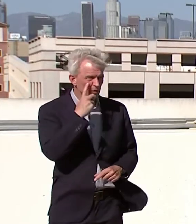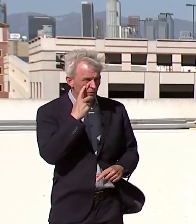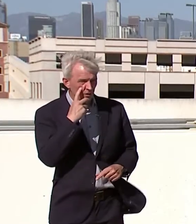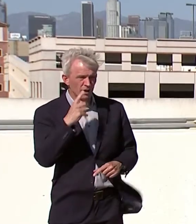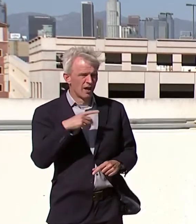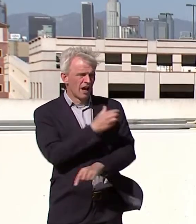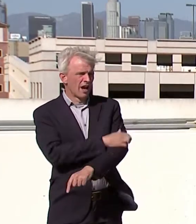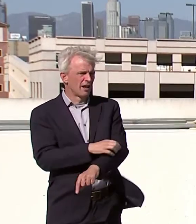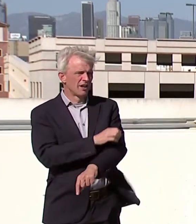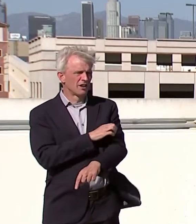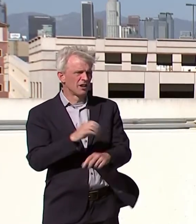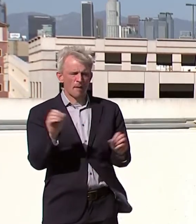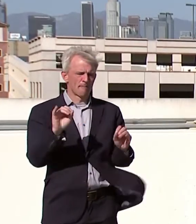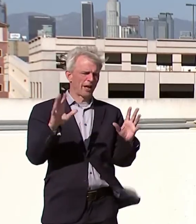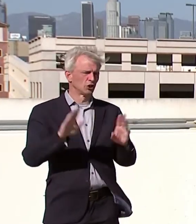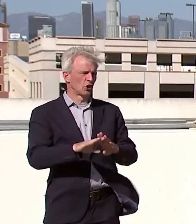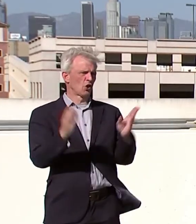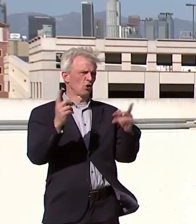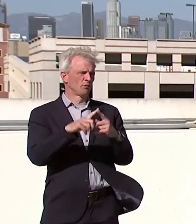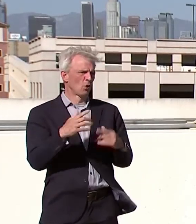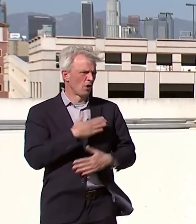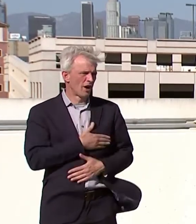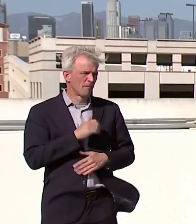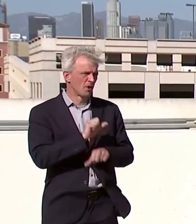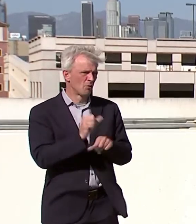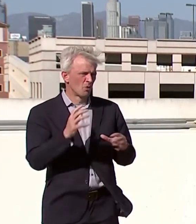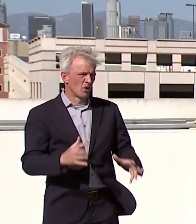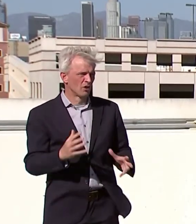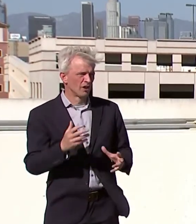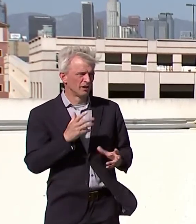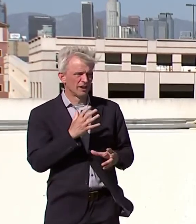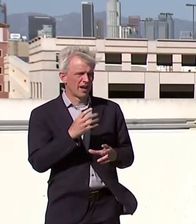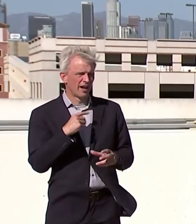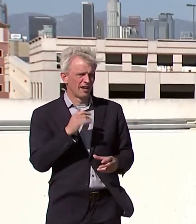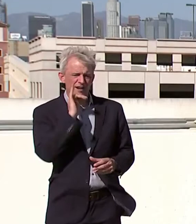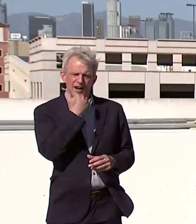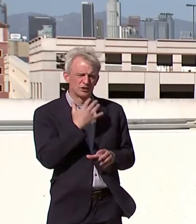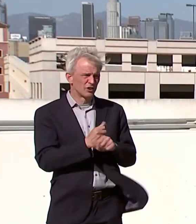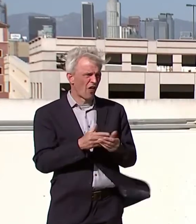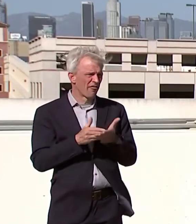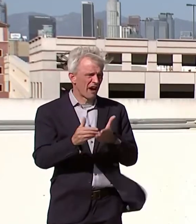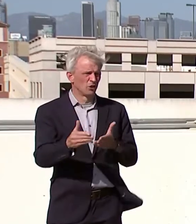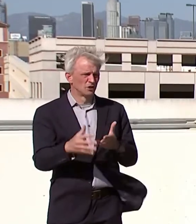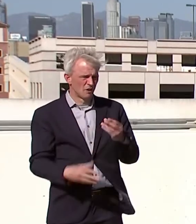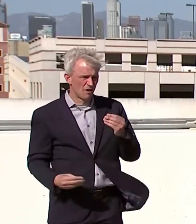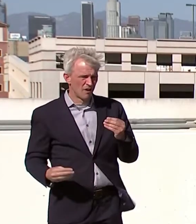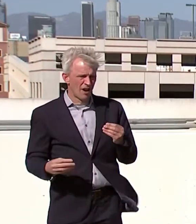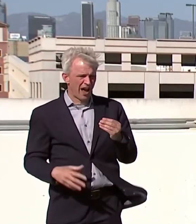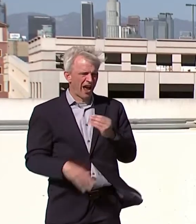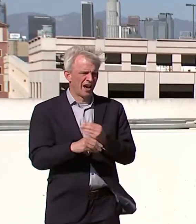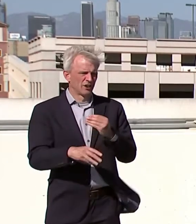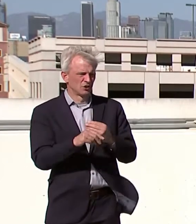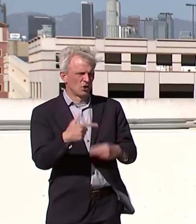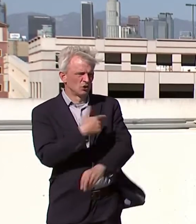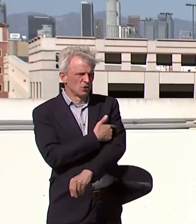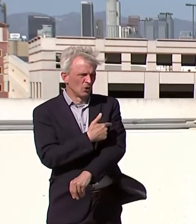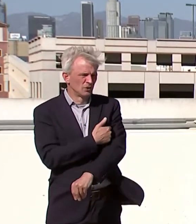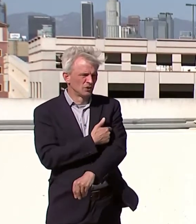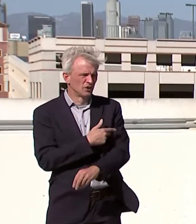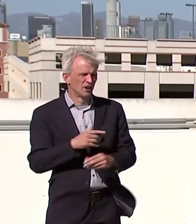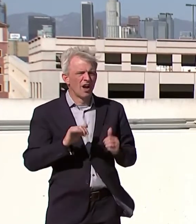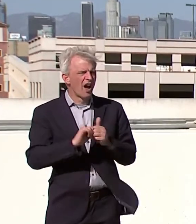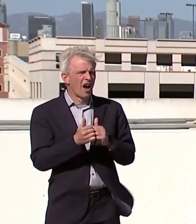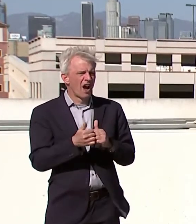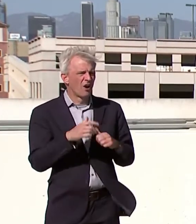magically opened to entertainment workers, an event that accidentally got thousands of extra doses. What can be done to counter this? And how would you